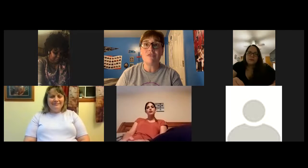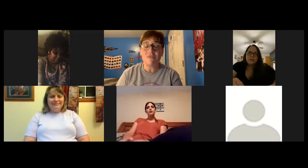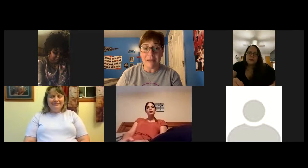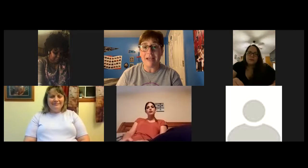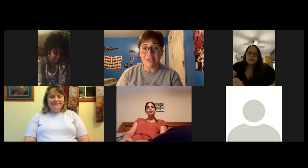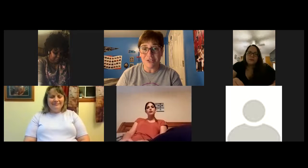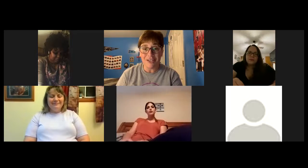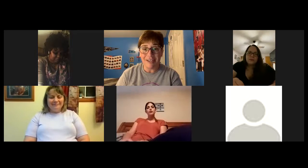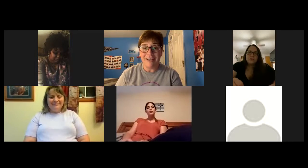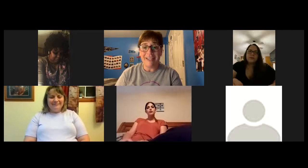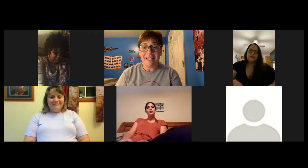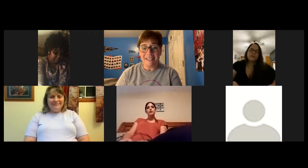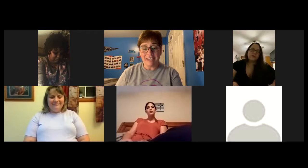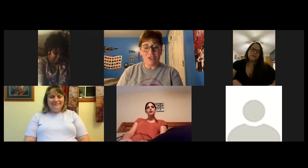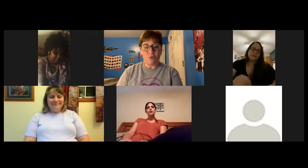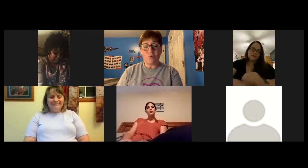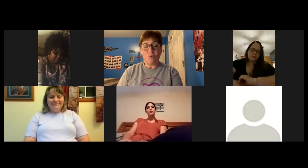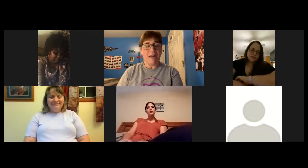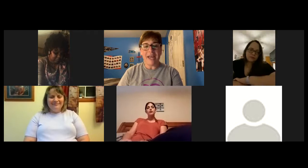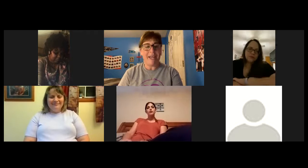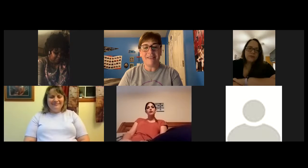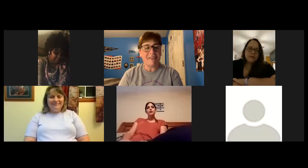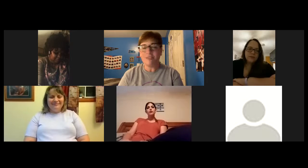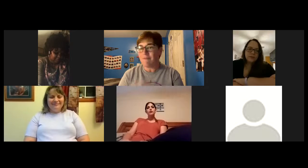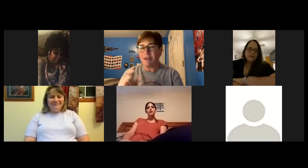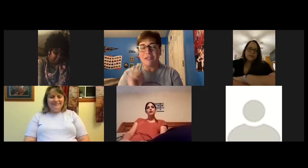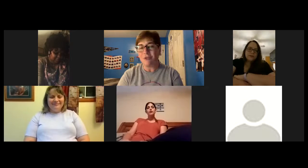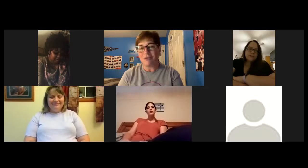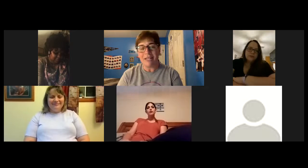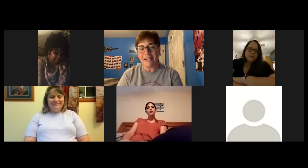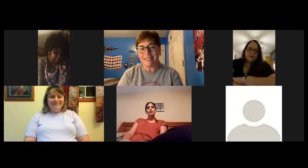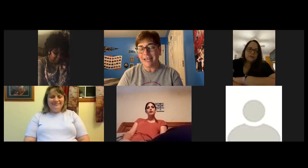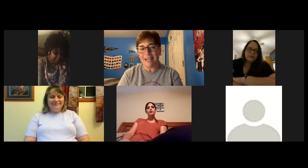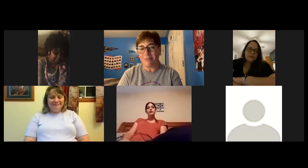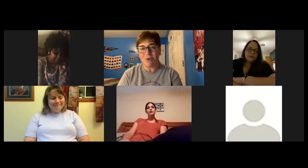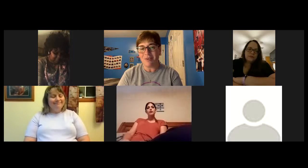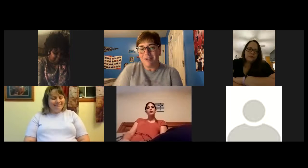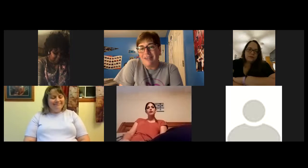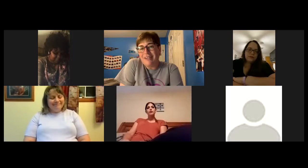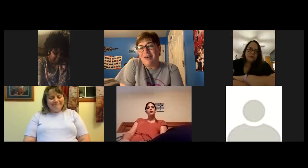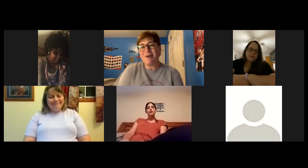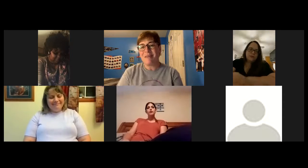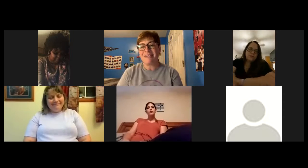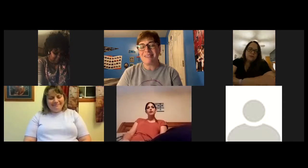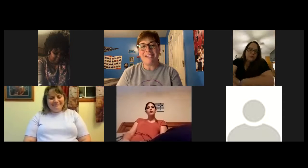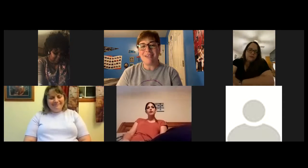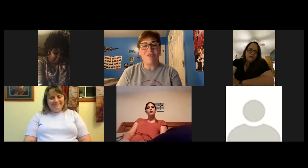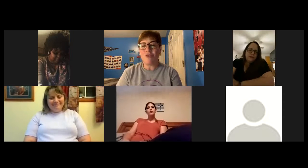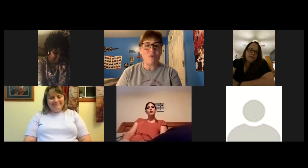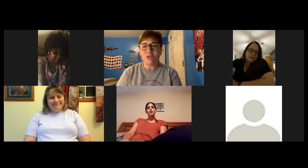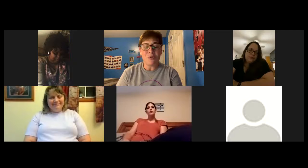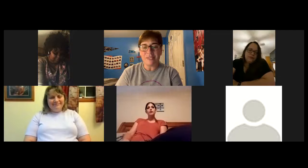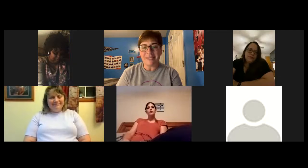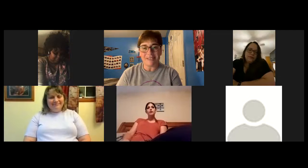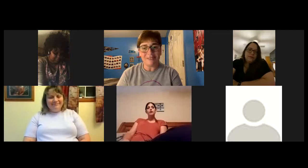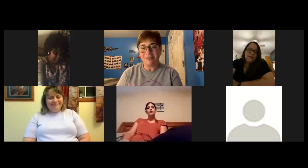5 years of Spanish in school, and there's very little that I can say anymore. I mean, it's like if you